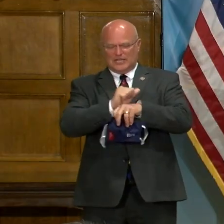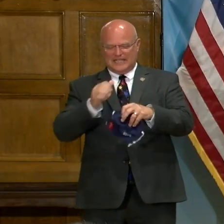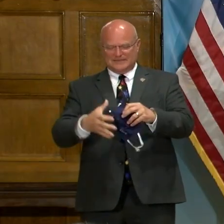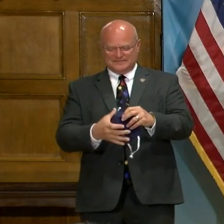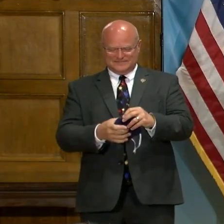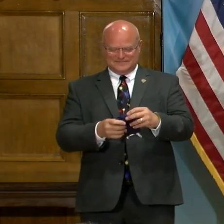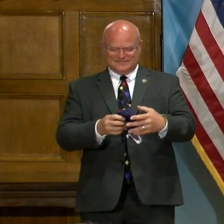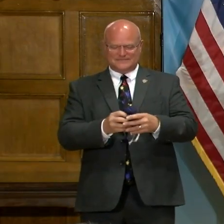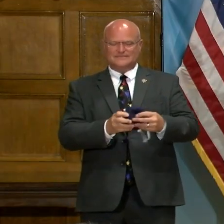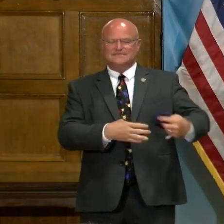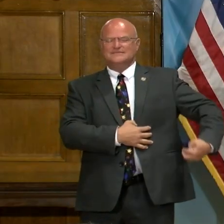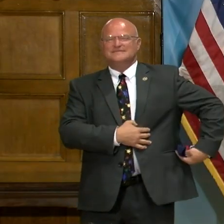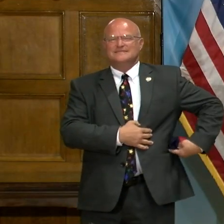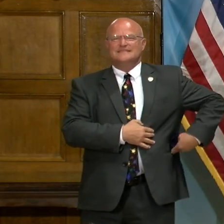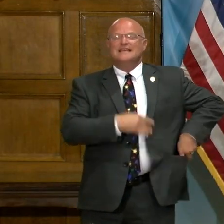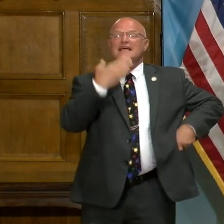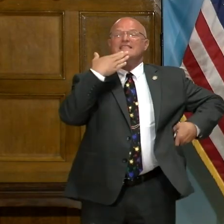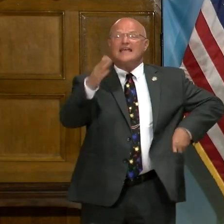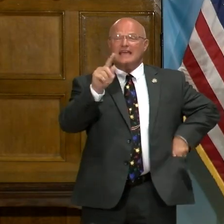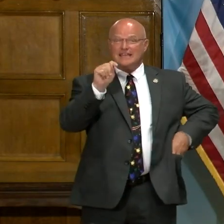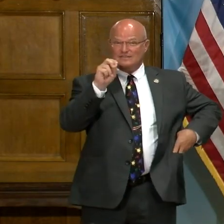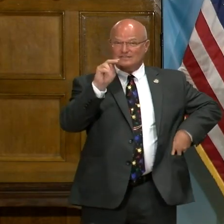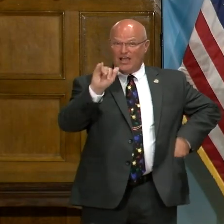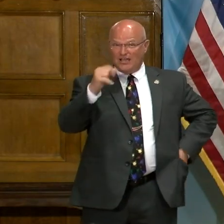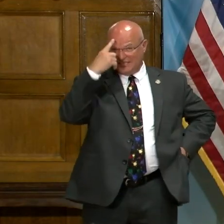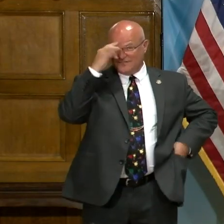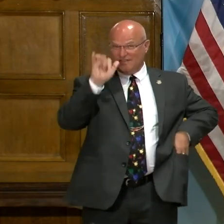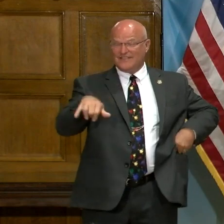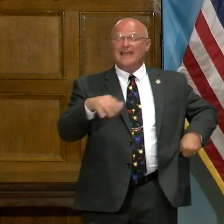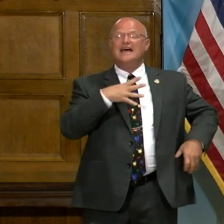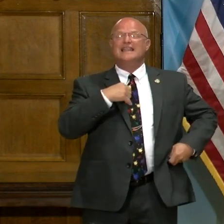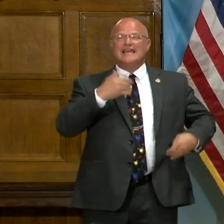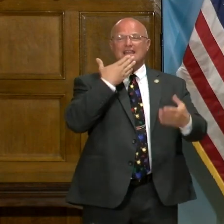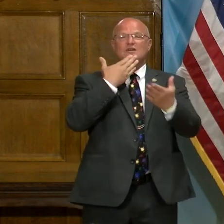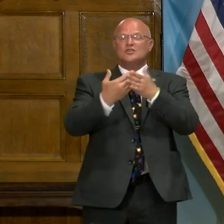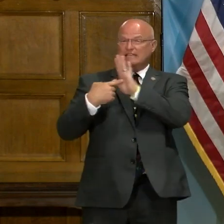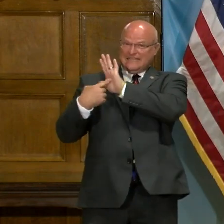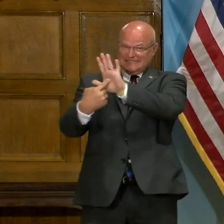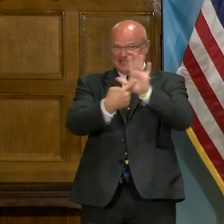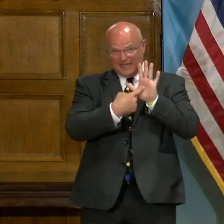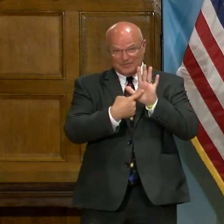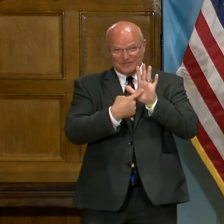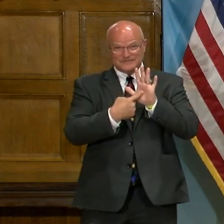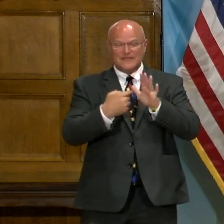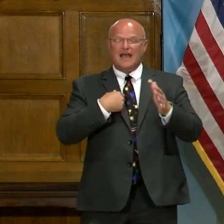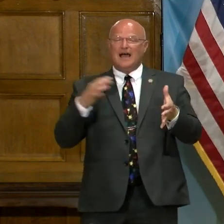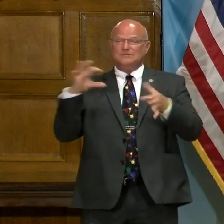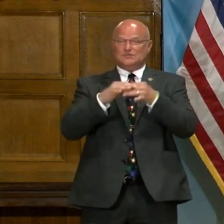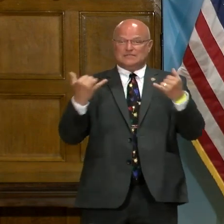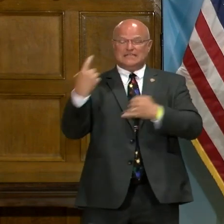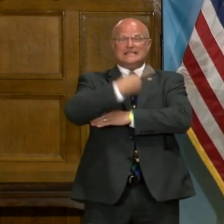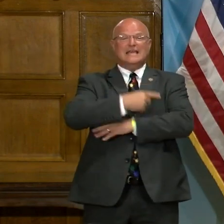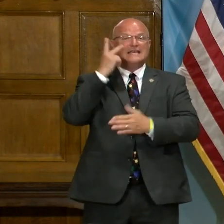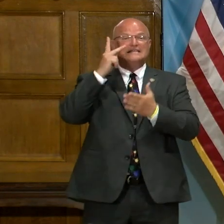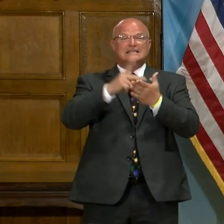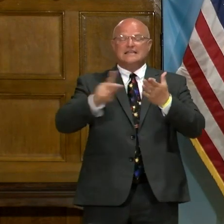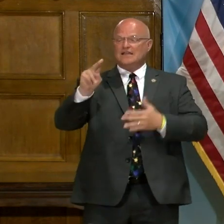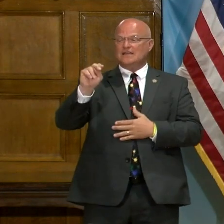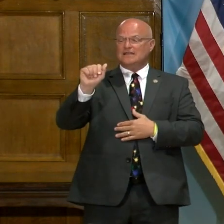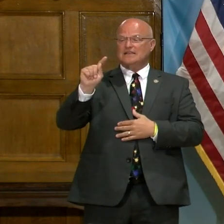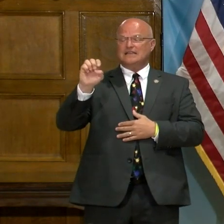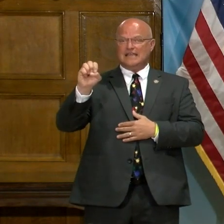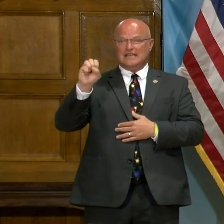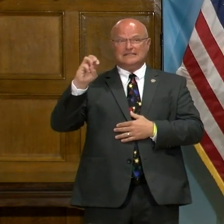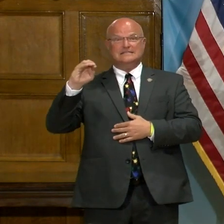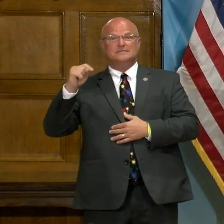working in her time off. So thank you, Tanya, for that and setting a good example. I'm joined today by Secretary Nate